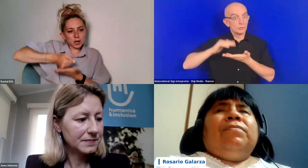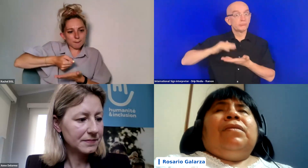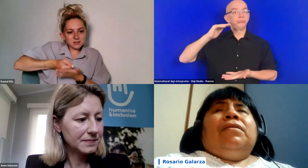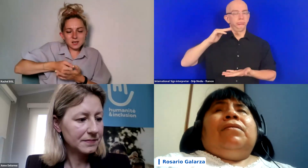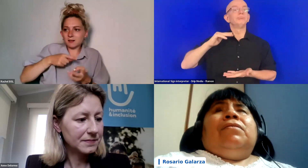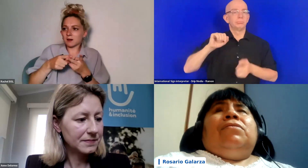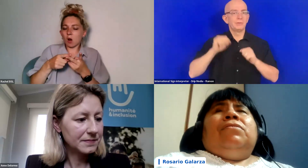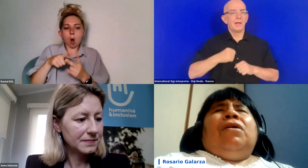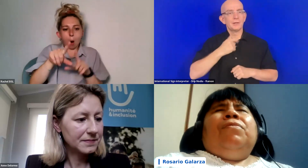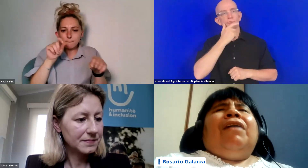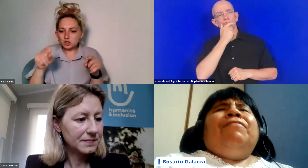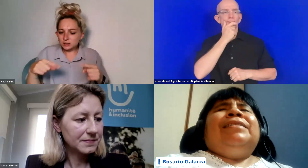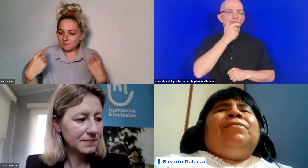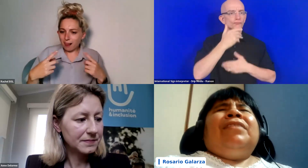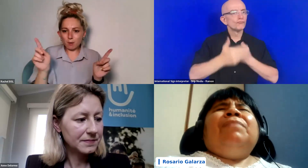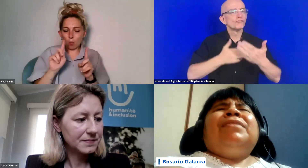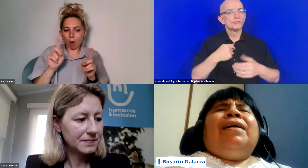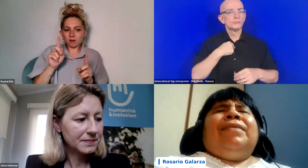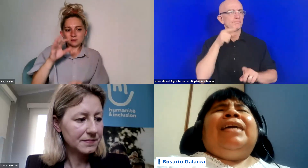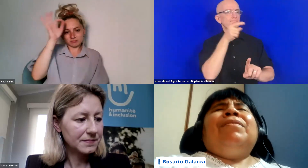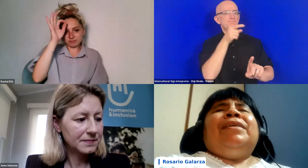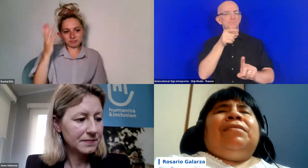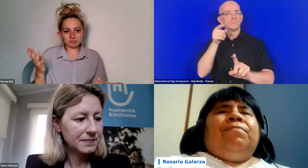options. Now we have stereotypes and ableism.